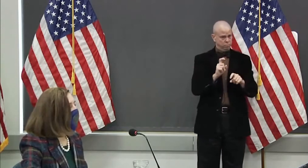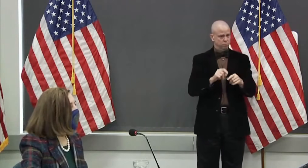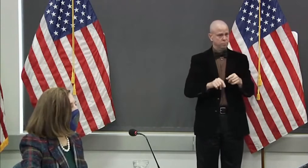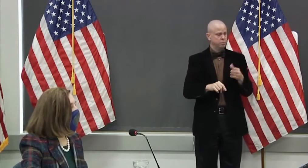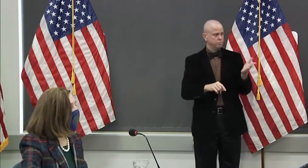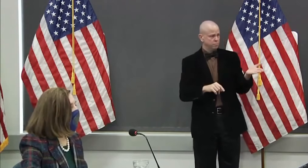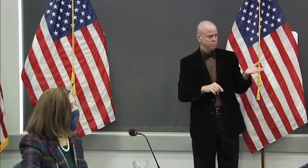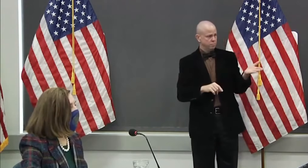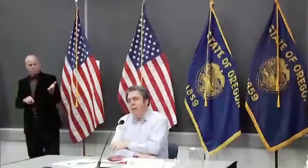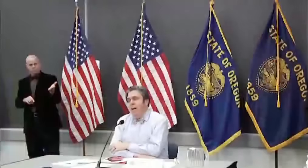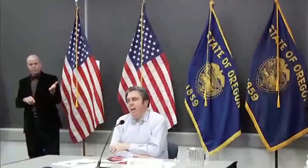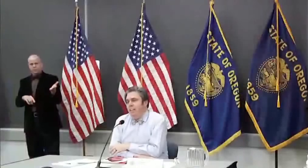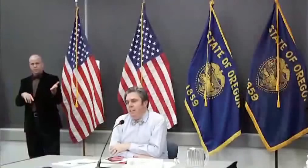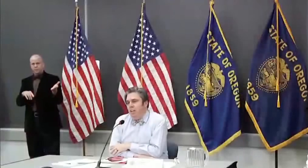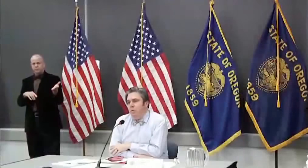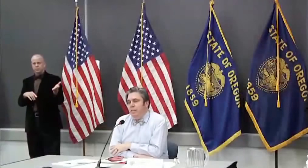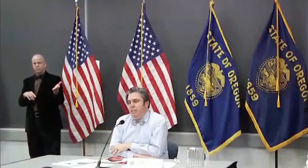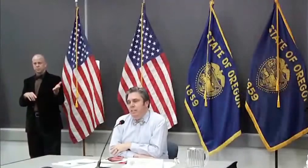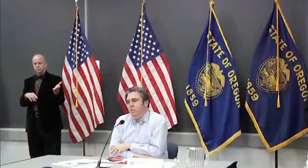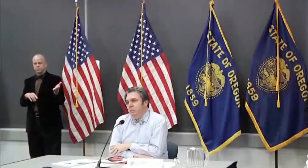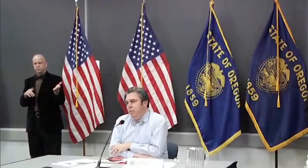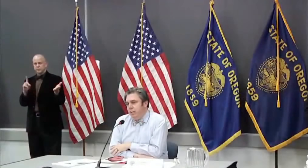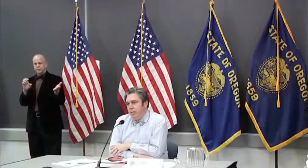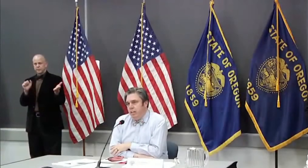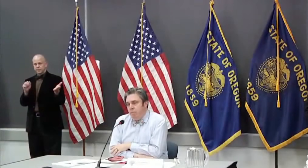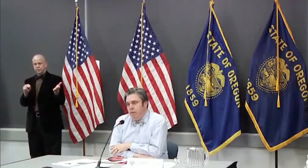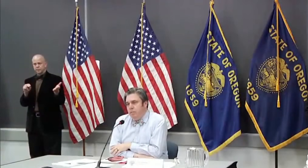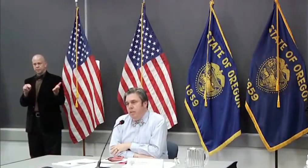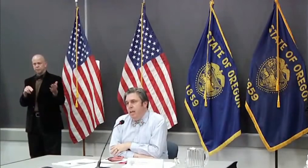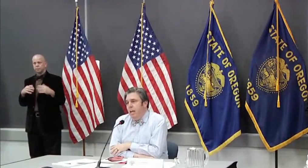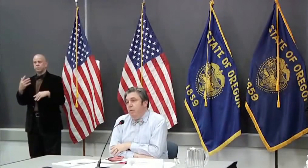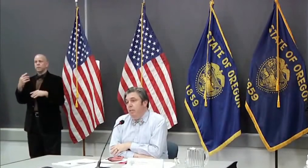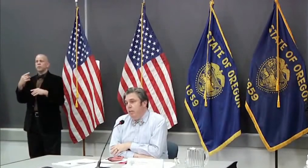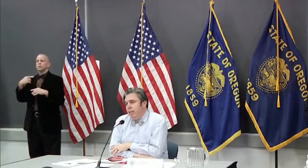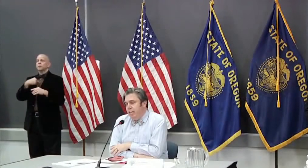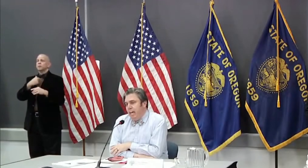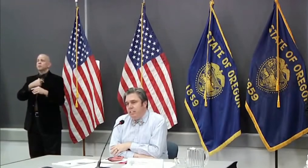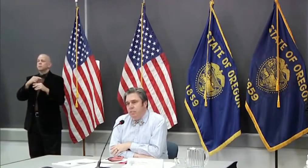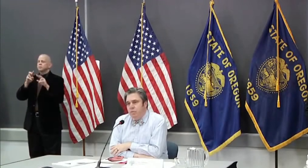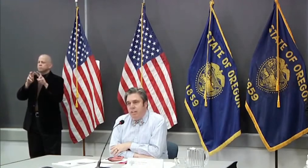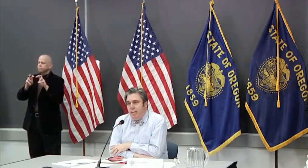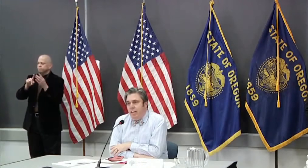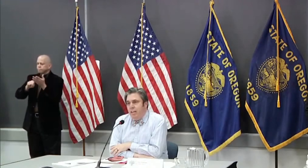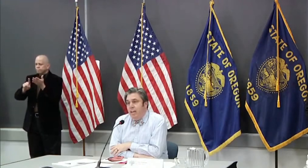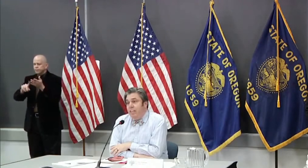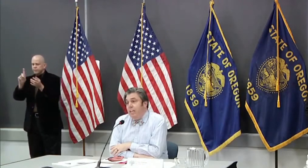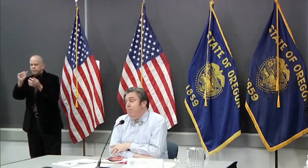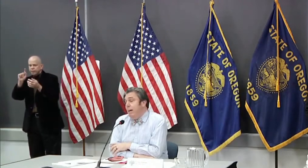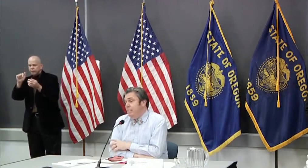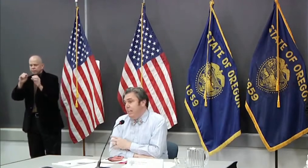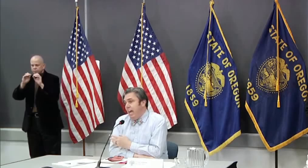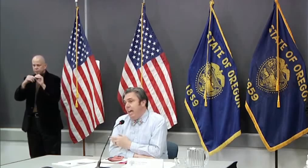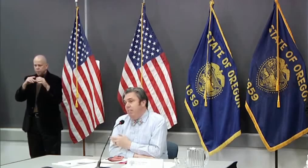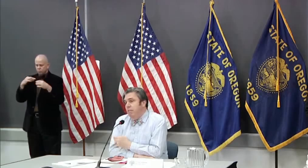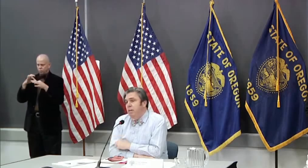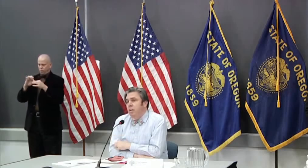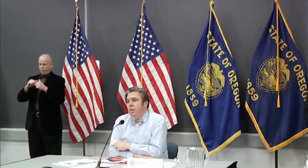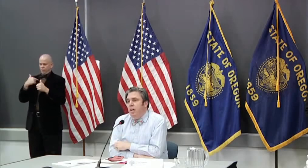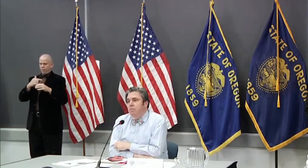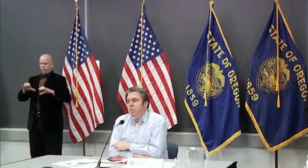Thank you, Brad. I'll take that one. I think, we continuously look at the numbers and we look at the actions we're taking and the impacts